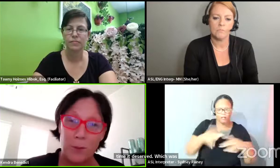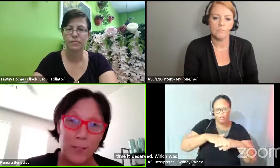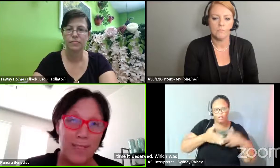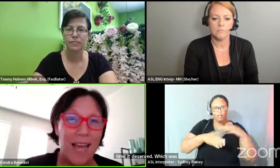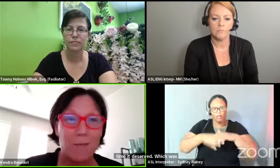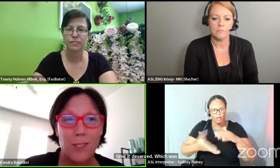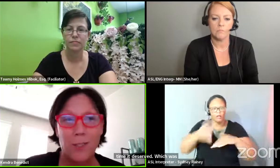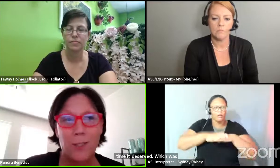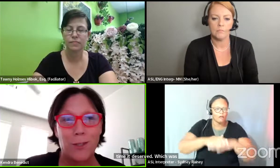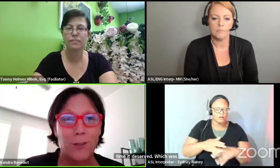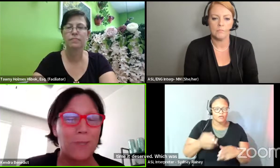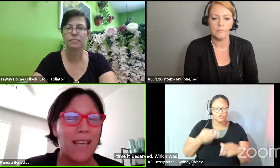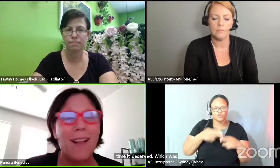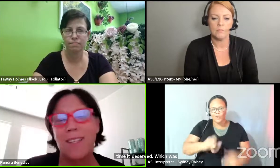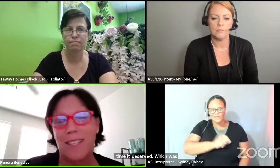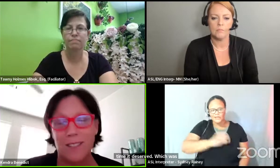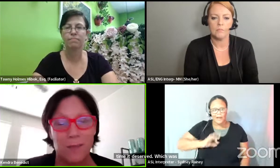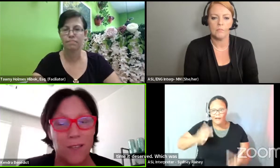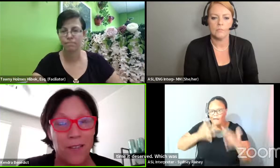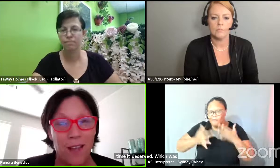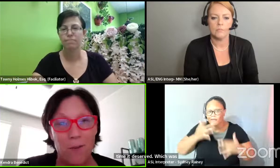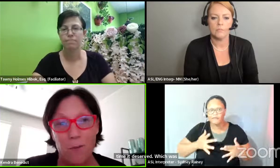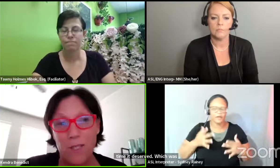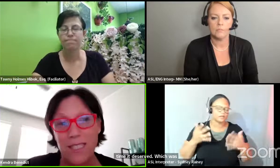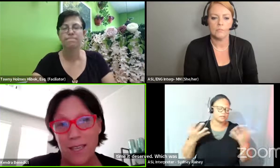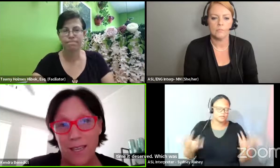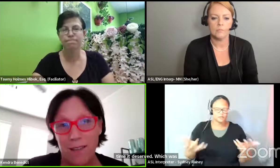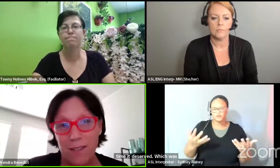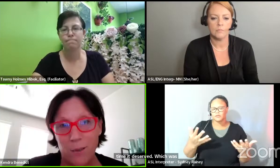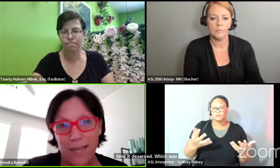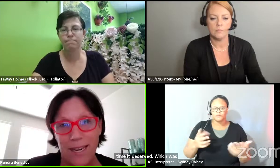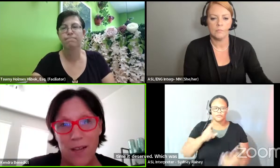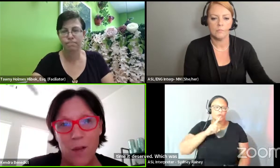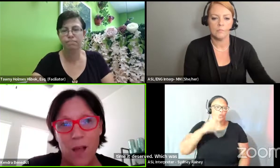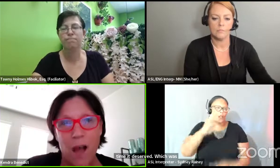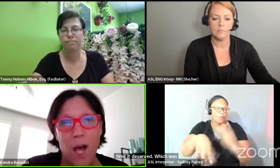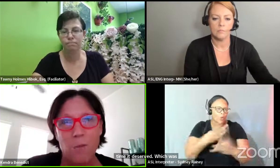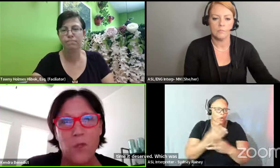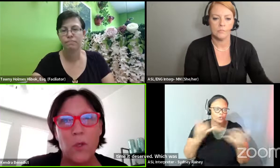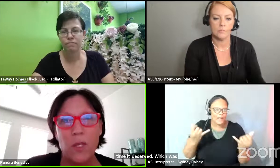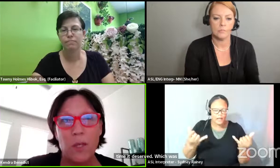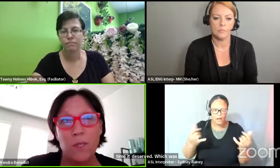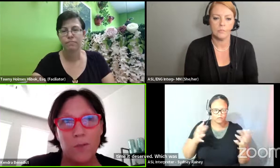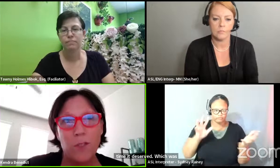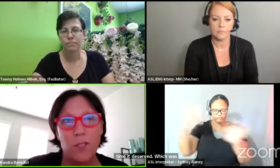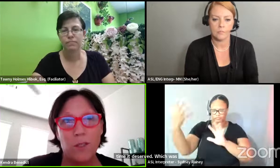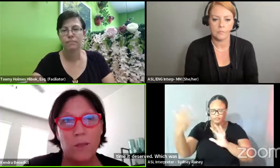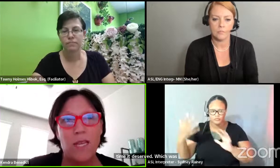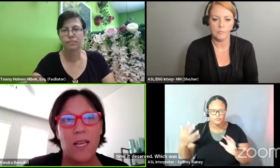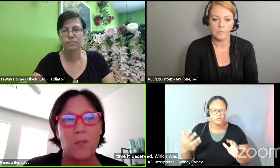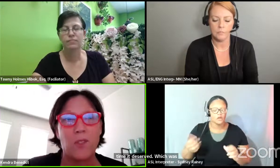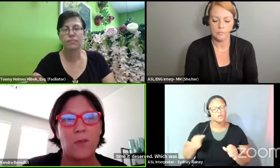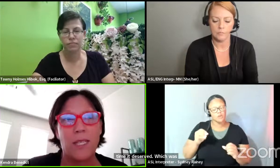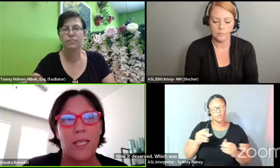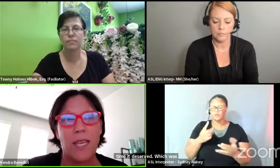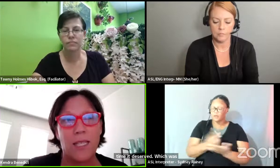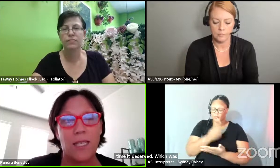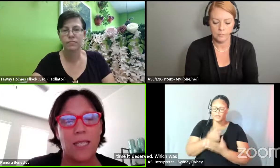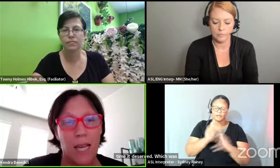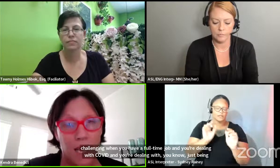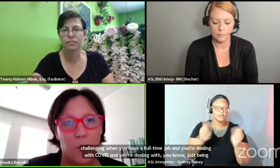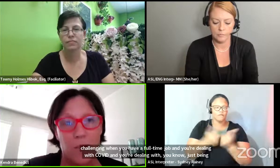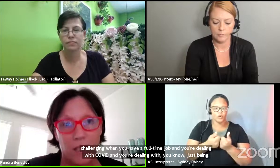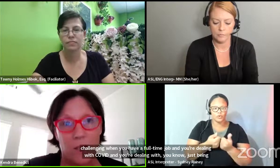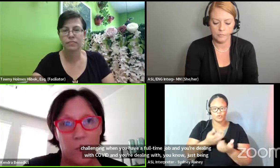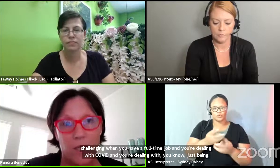just being short-staffed and just the realities of what it's like out there right now. So it was difficult sometimes to dedicate